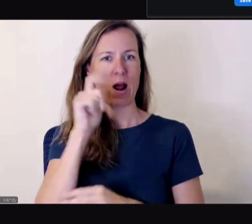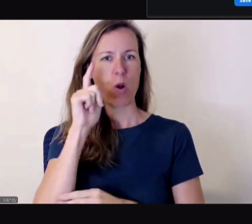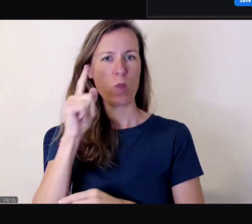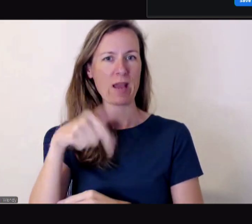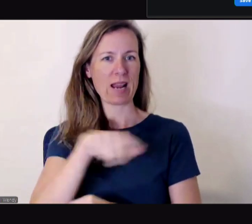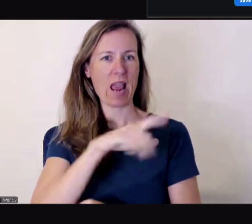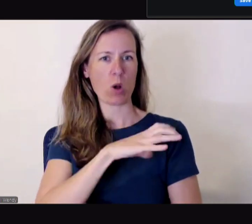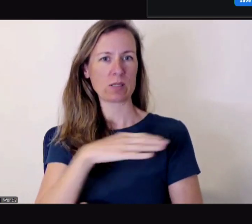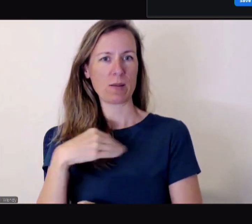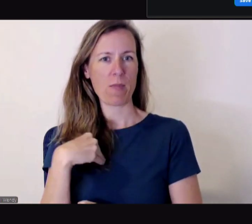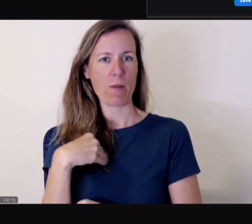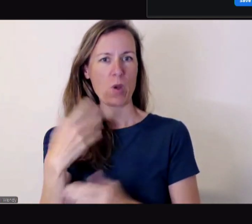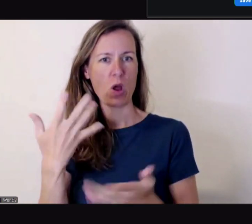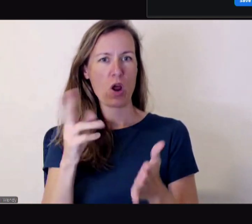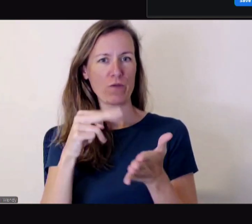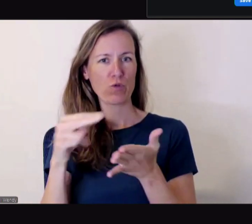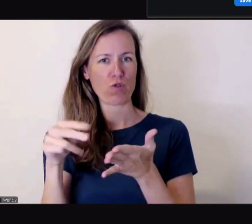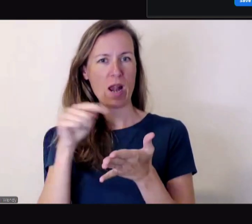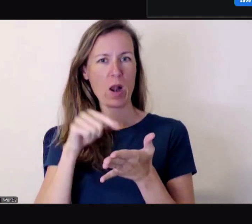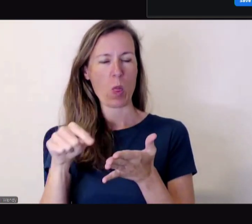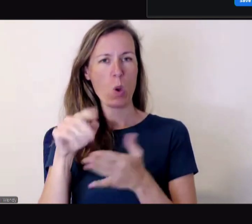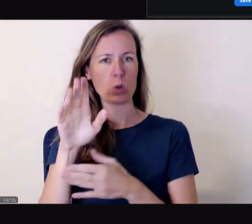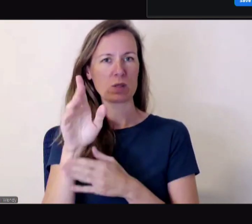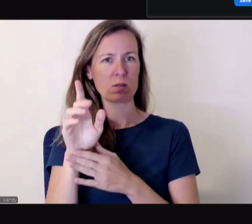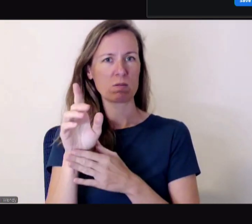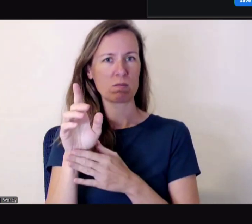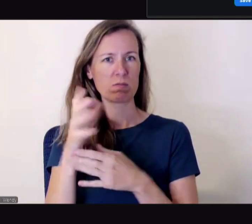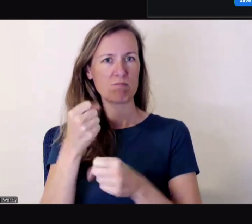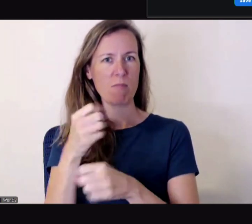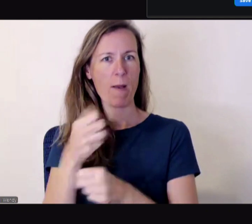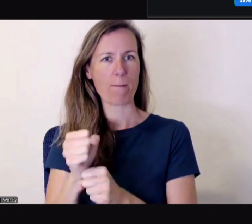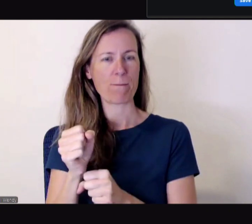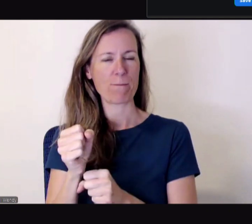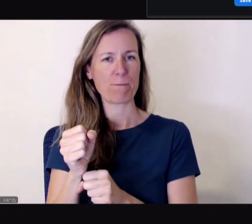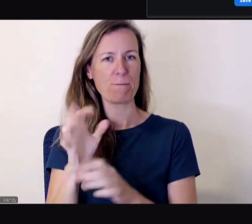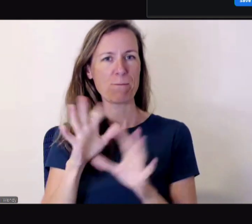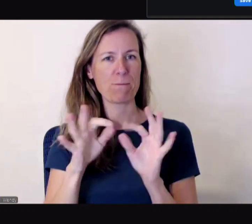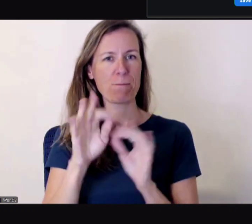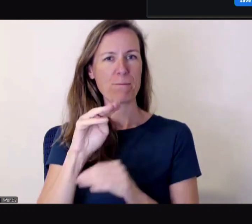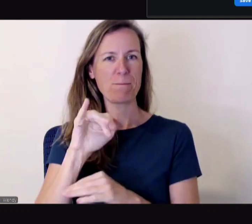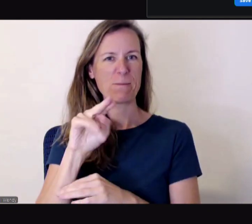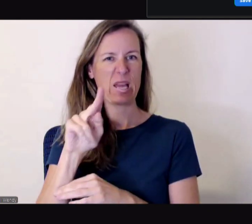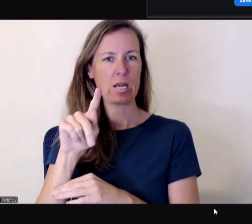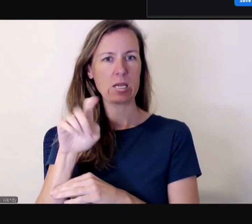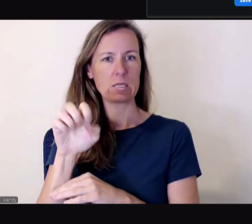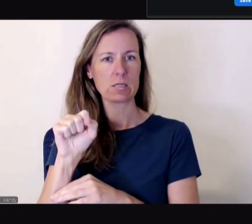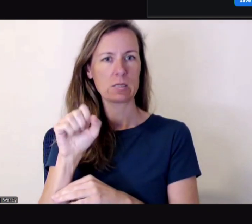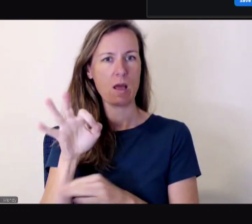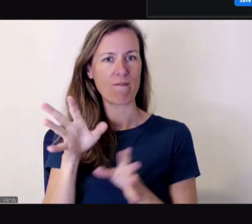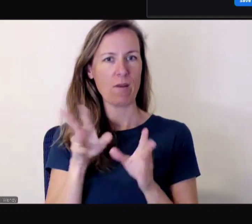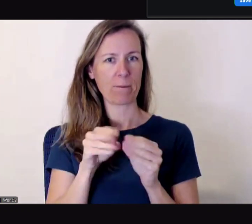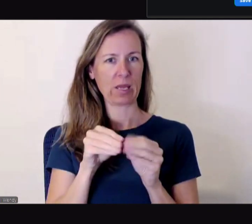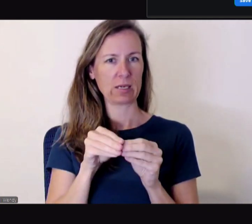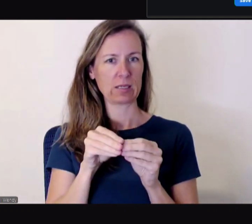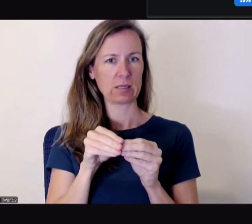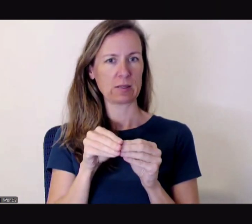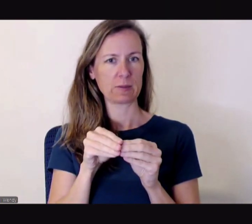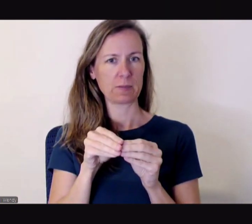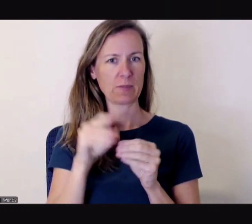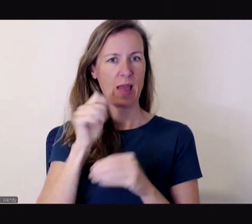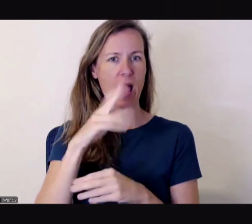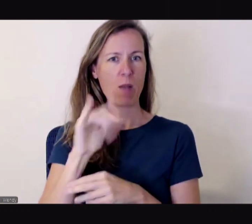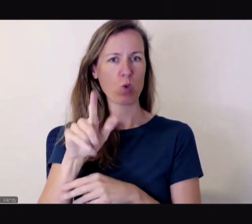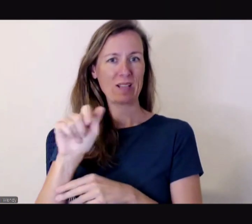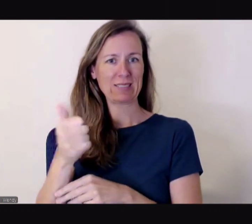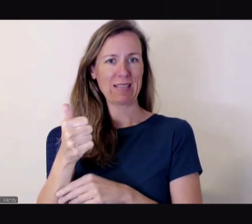defer those two sets of minutes? That would be the April 10th town meeting and the April 24th work session minutes. Defer them